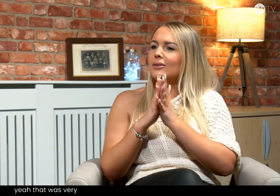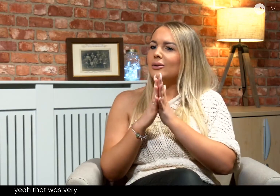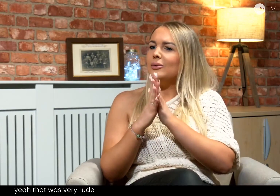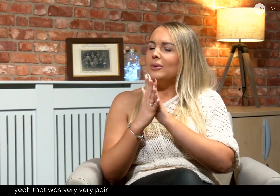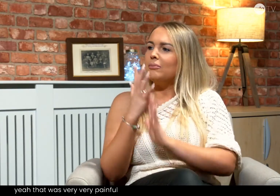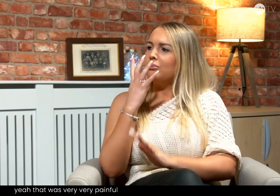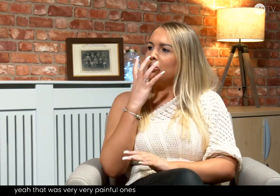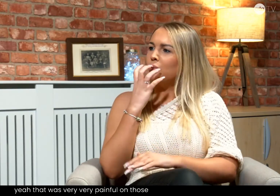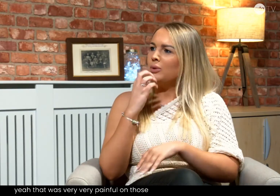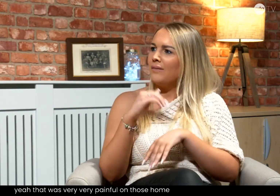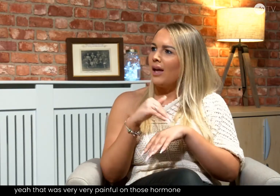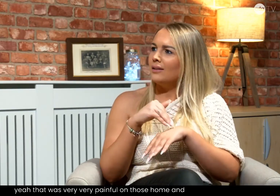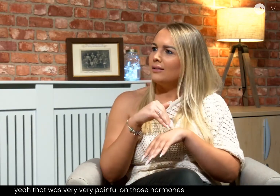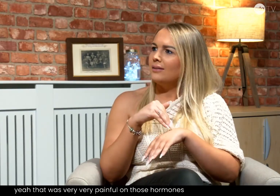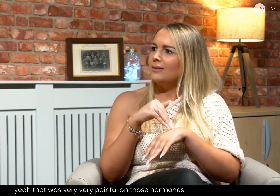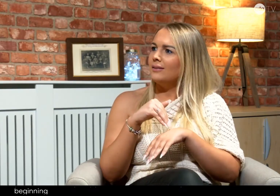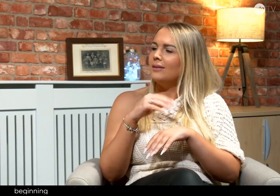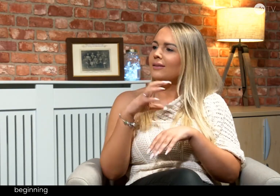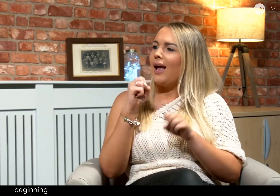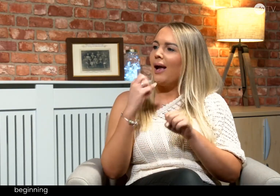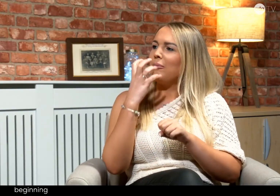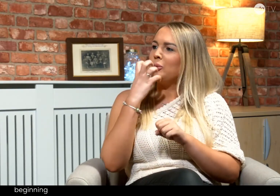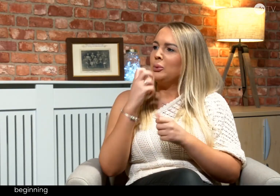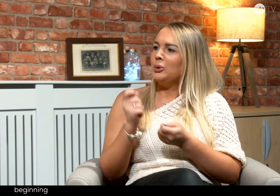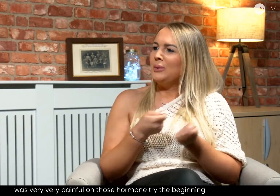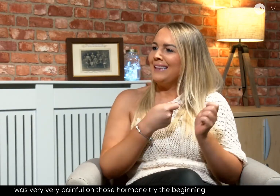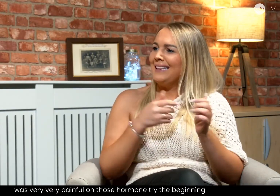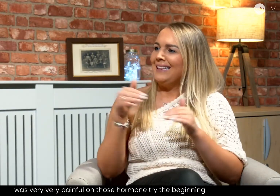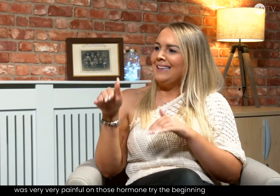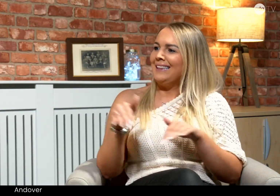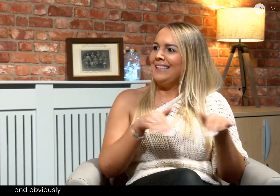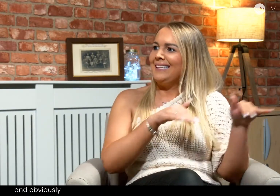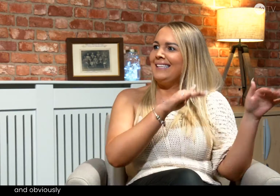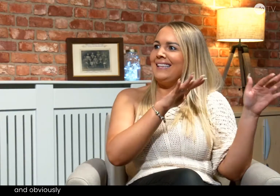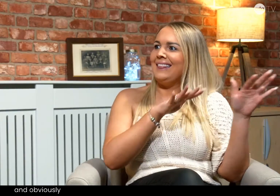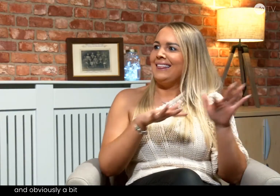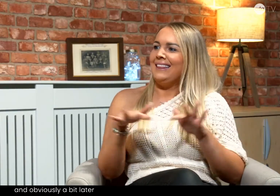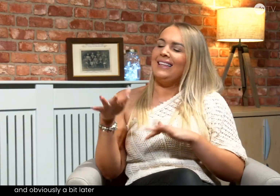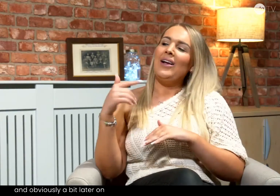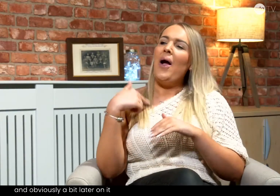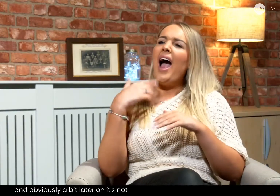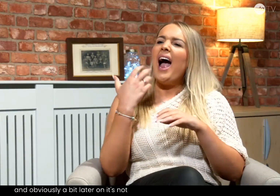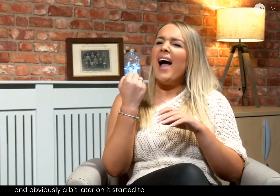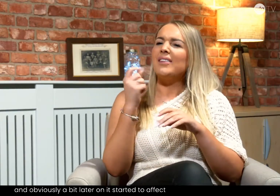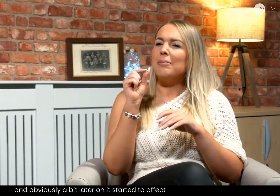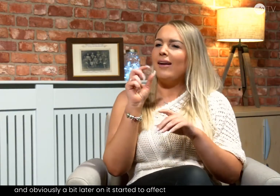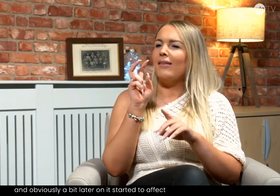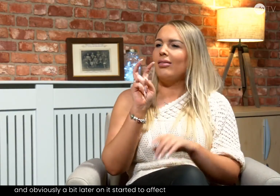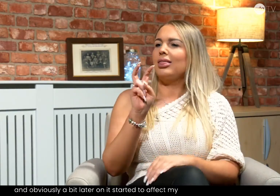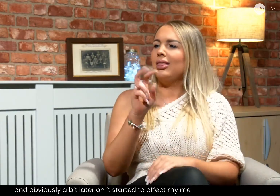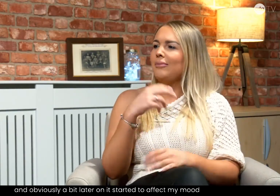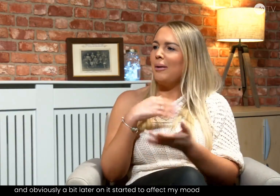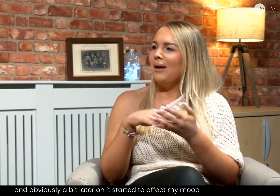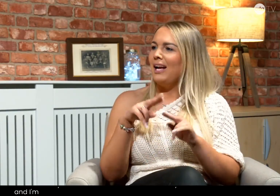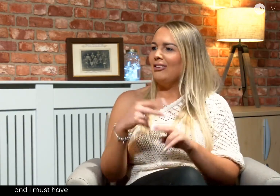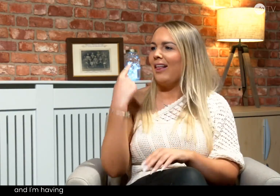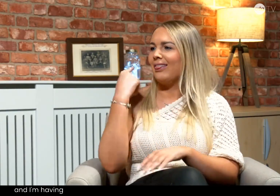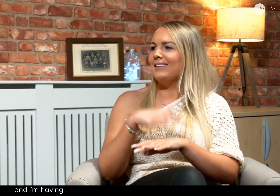beginning. And obviously a bit later on, it started to affect my mood and I was having awful mood swings.